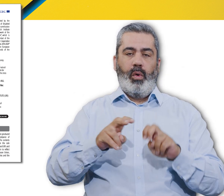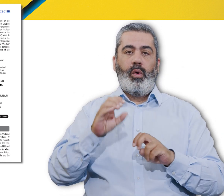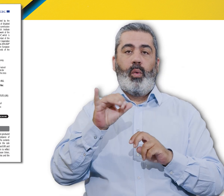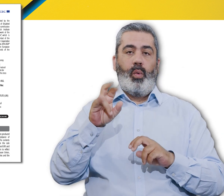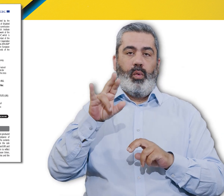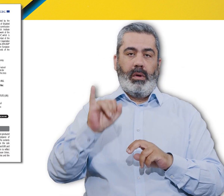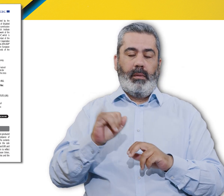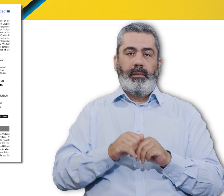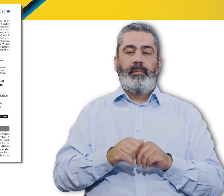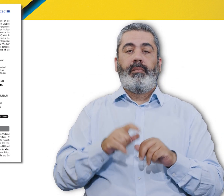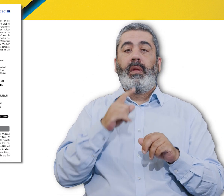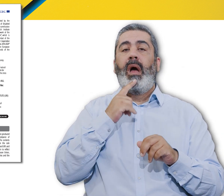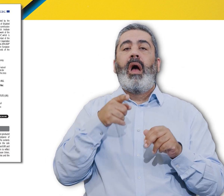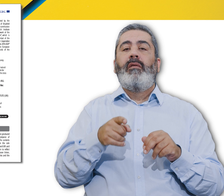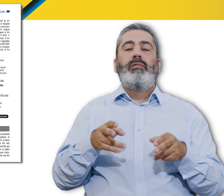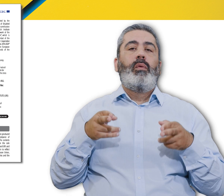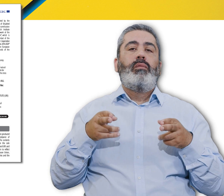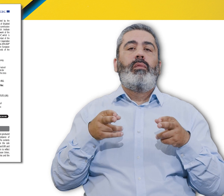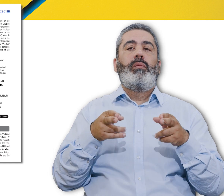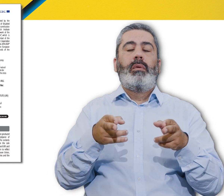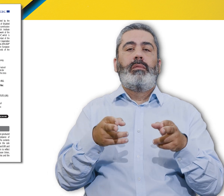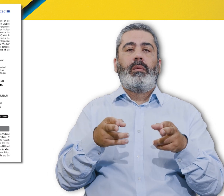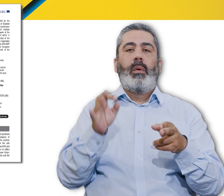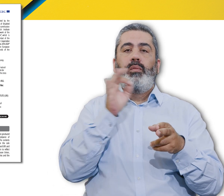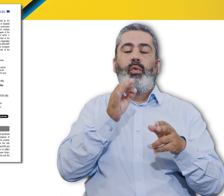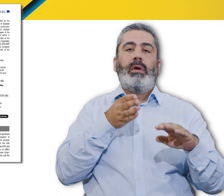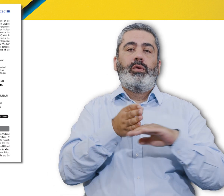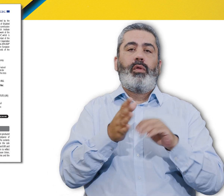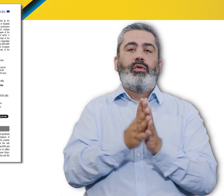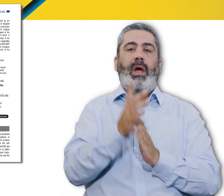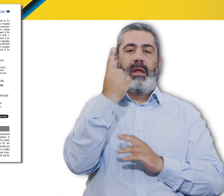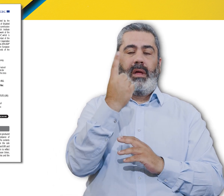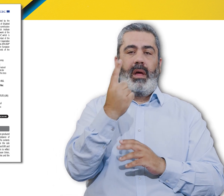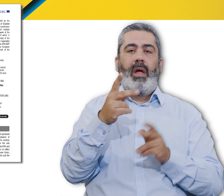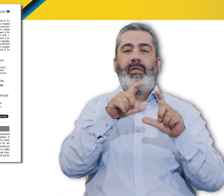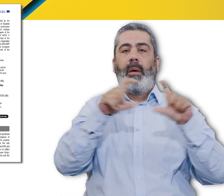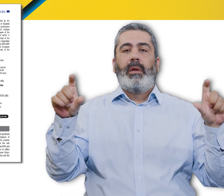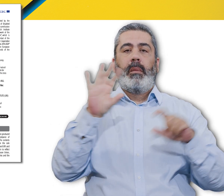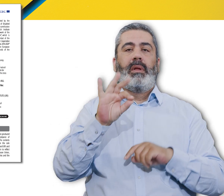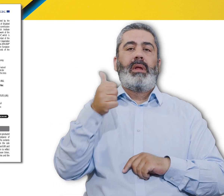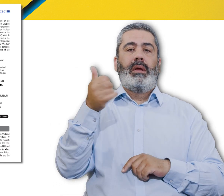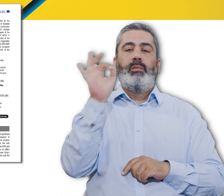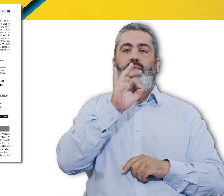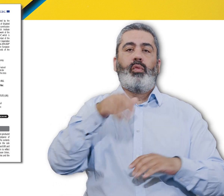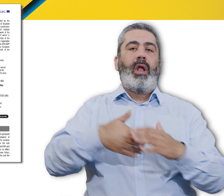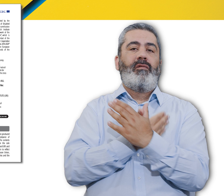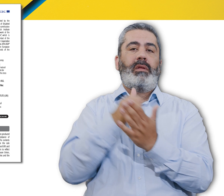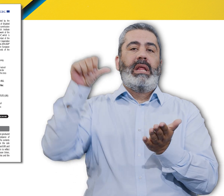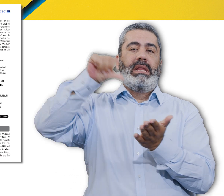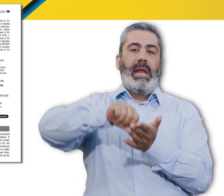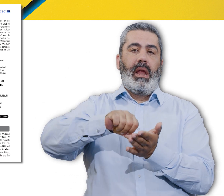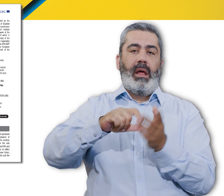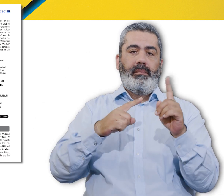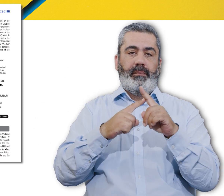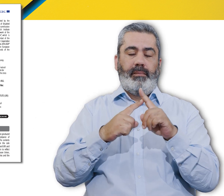Str. BLD. 14, Ent. 11, Ep. 56, Tirana, Albania.